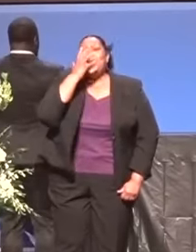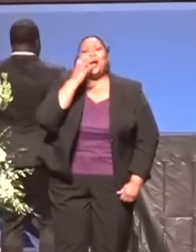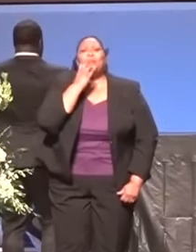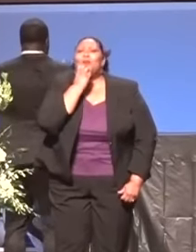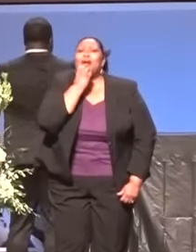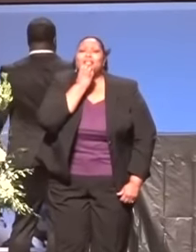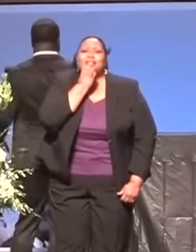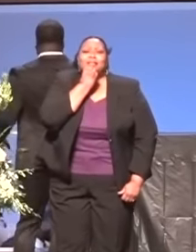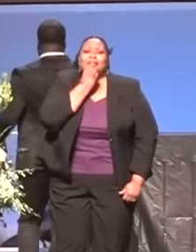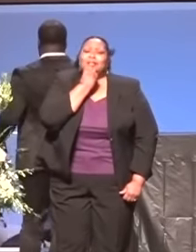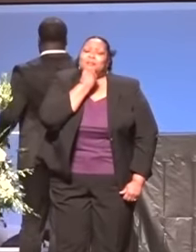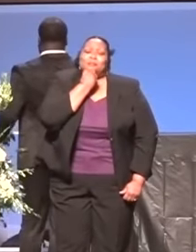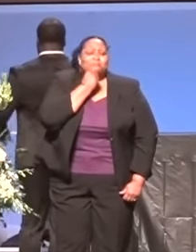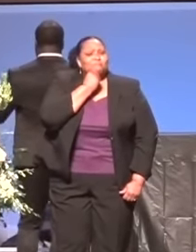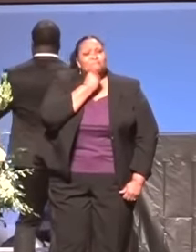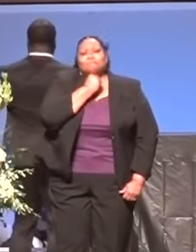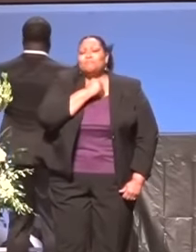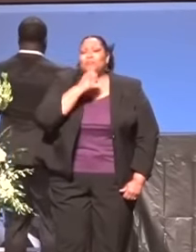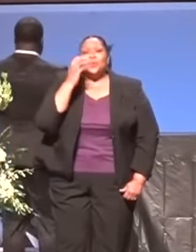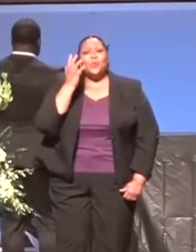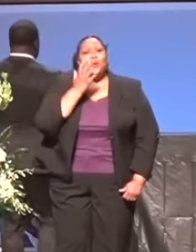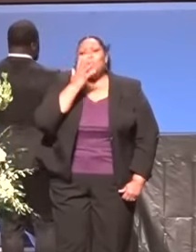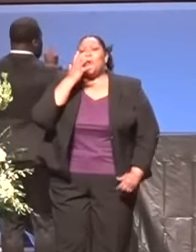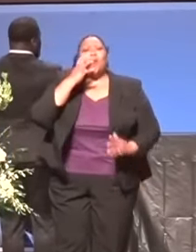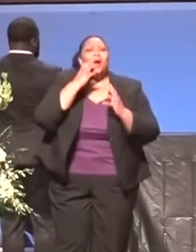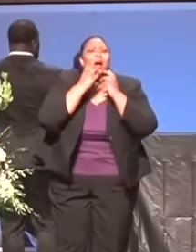Oh, I pray